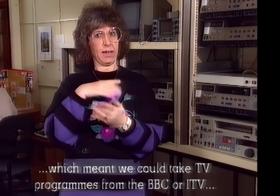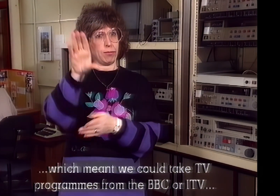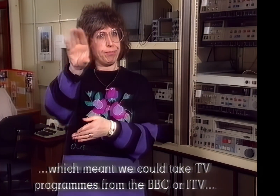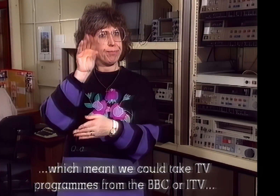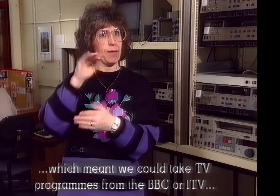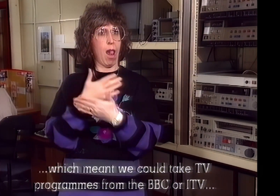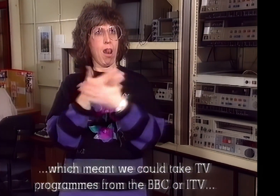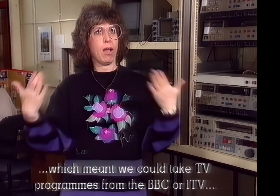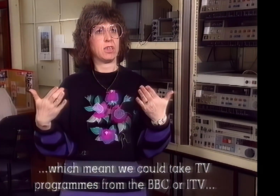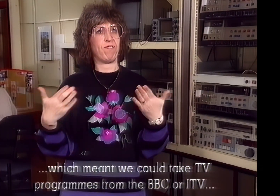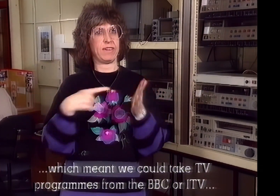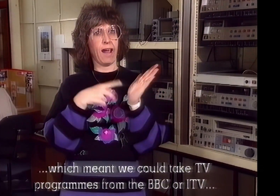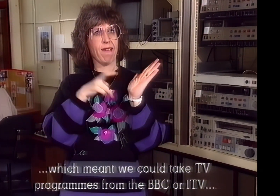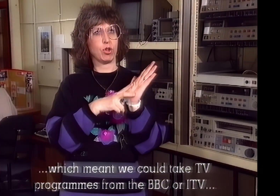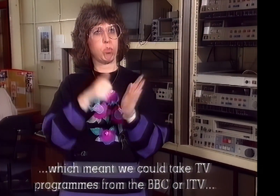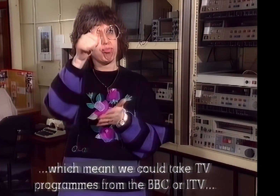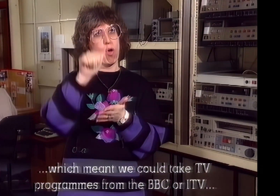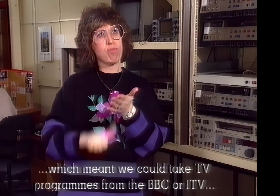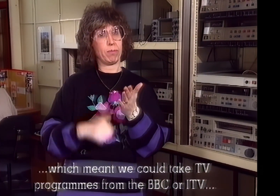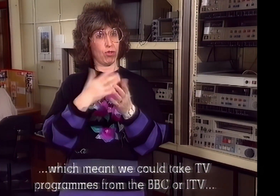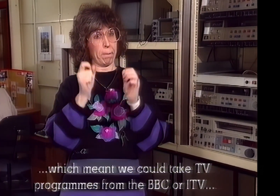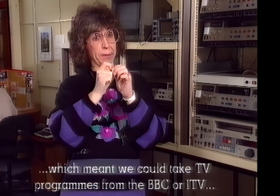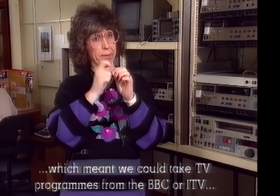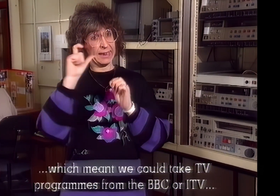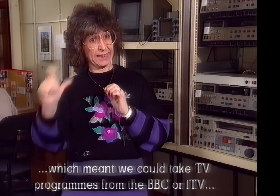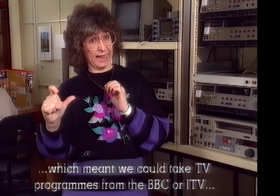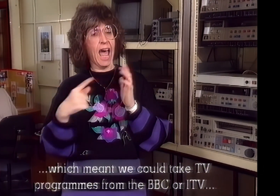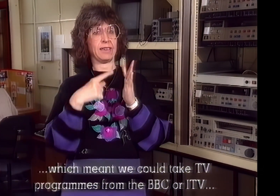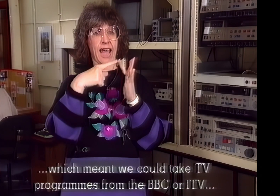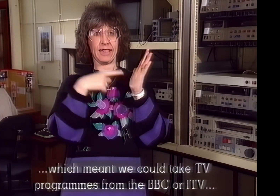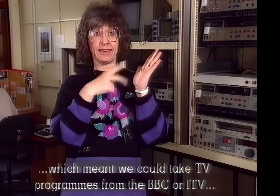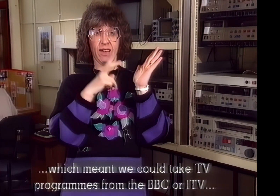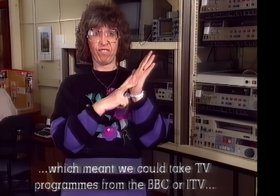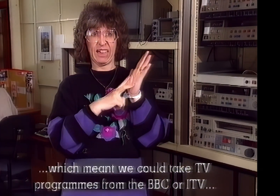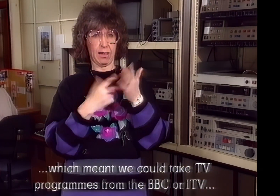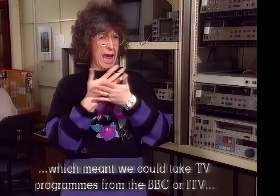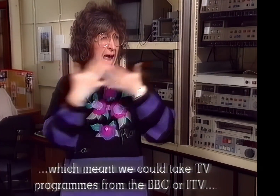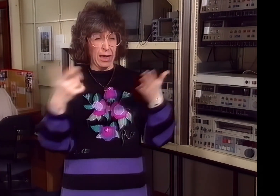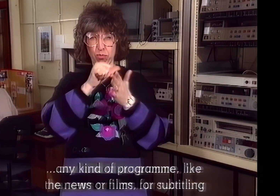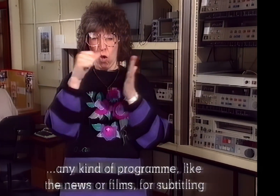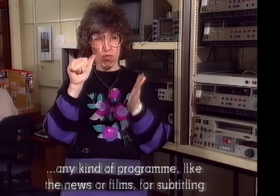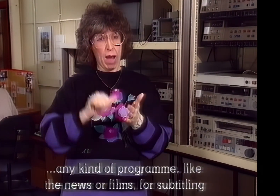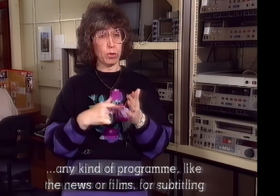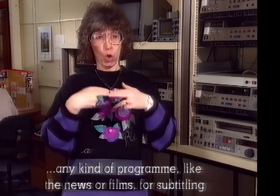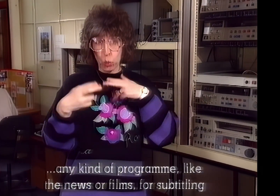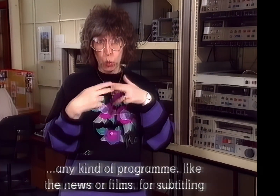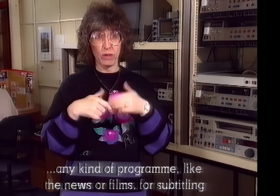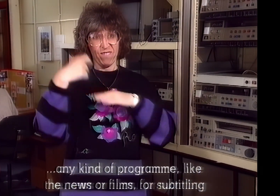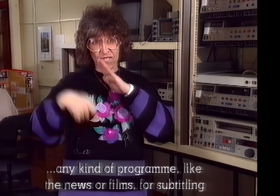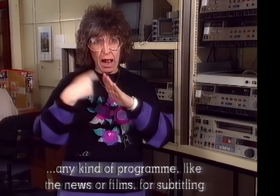television programmes from the BBC or ITV, any kind of programme like